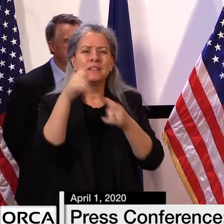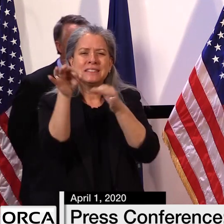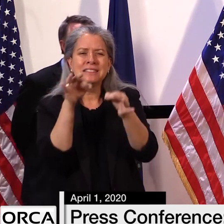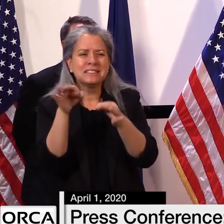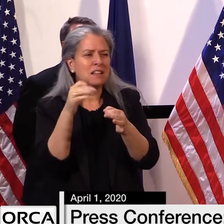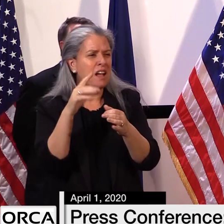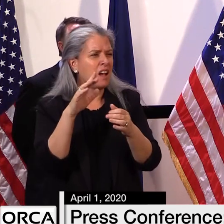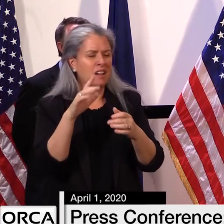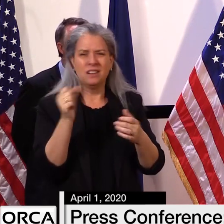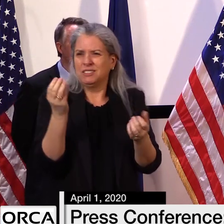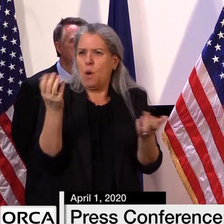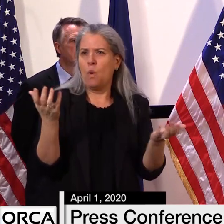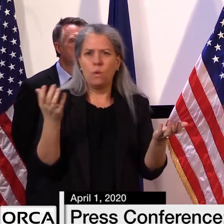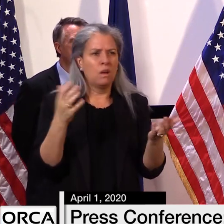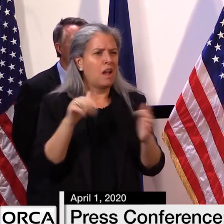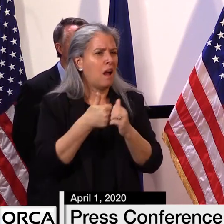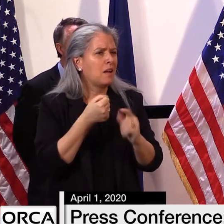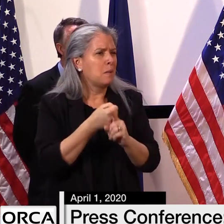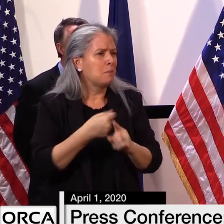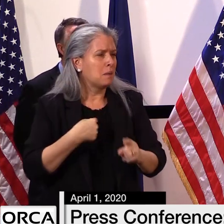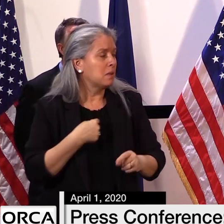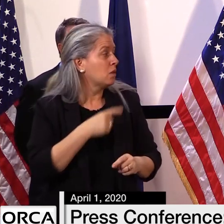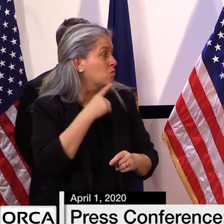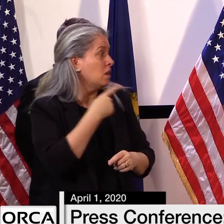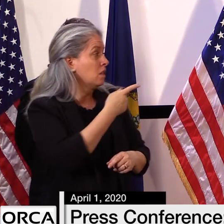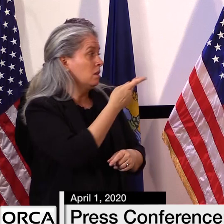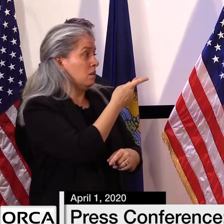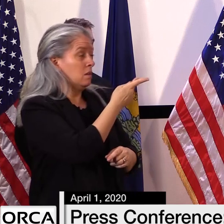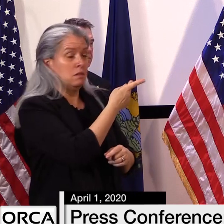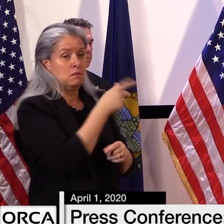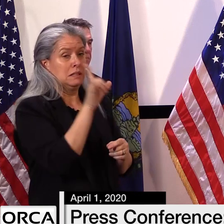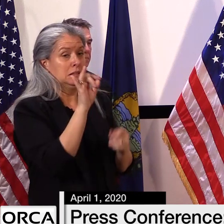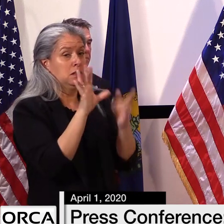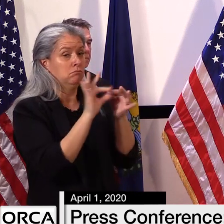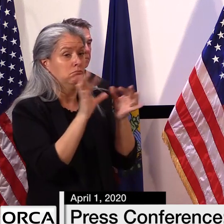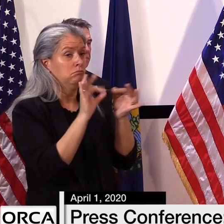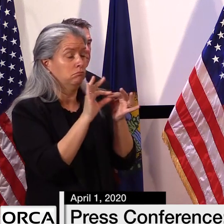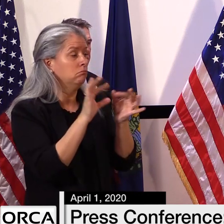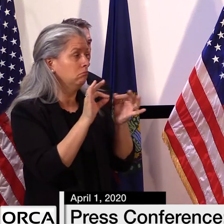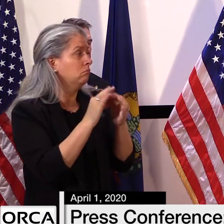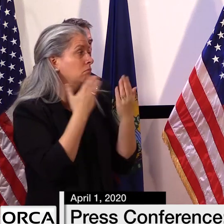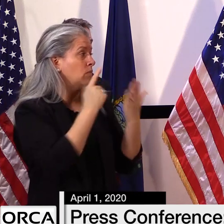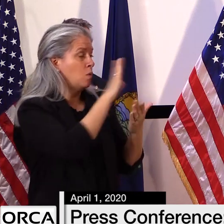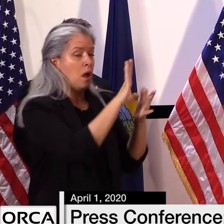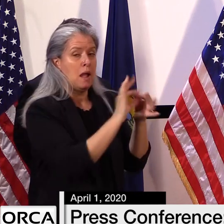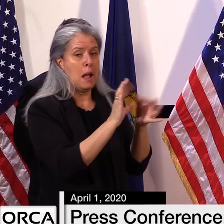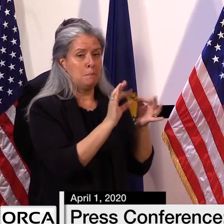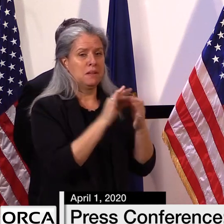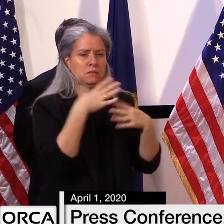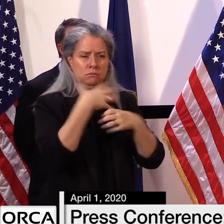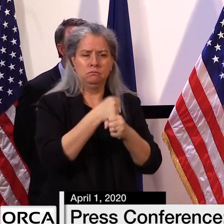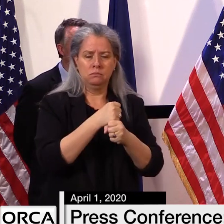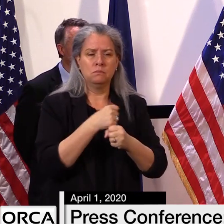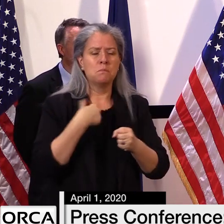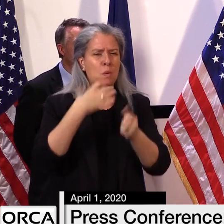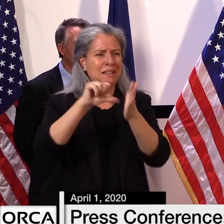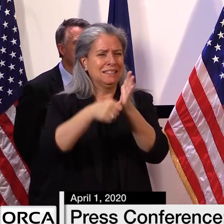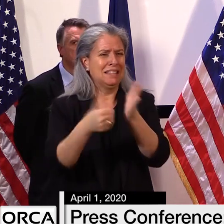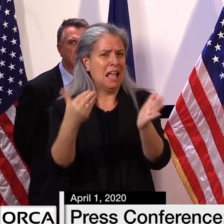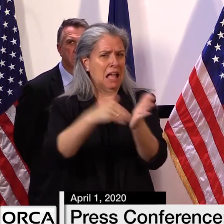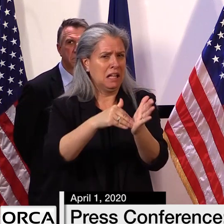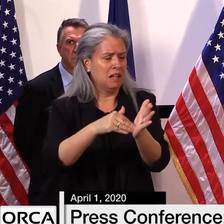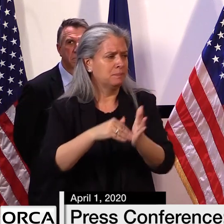small businesses. And Secretary Curley and Commissioner Harrington, thank you for your comments on that. But number